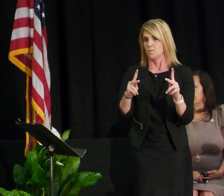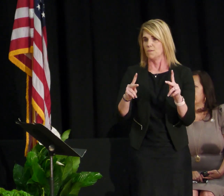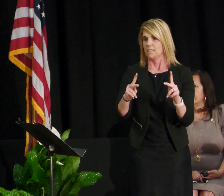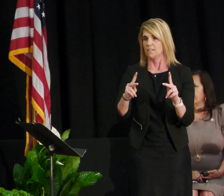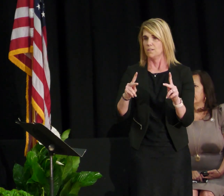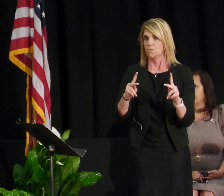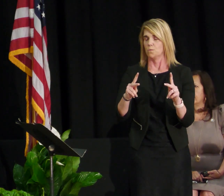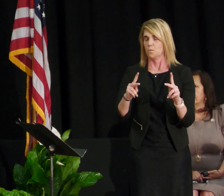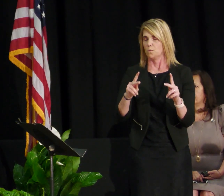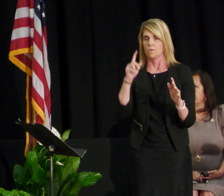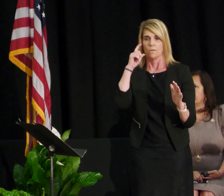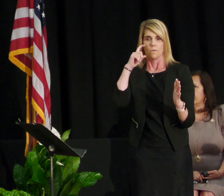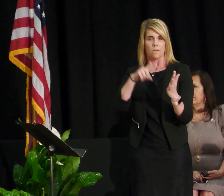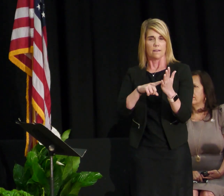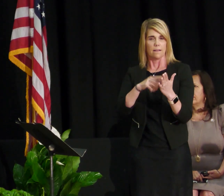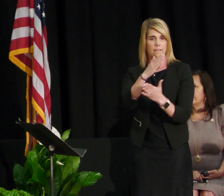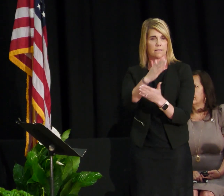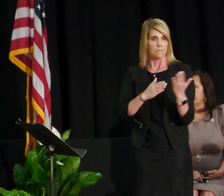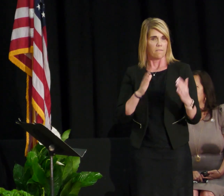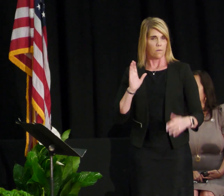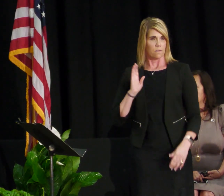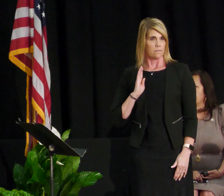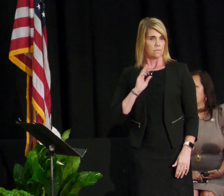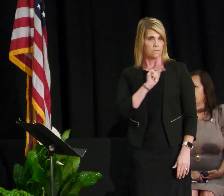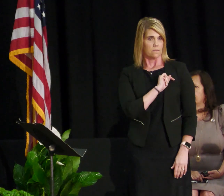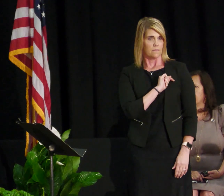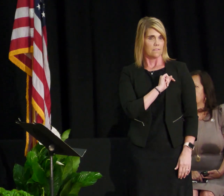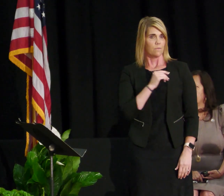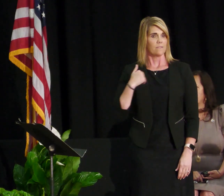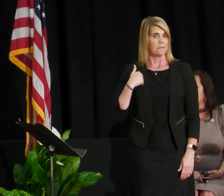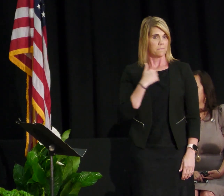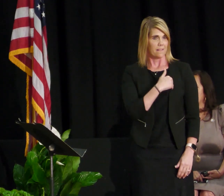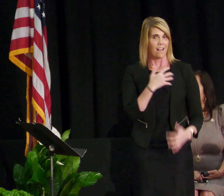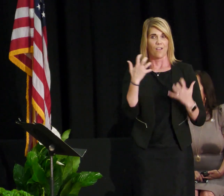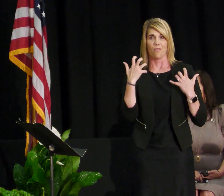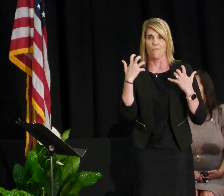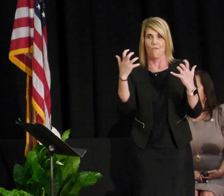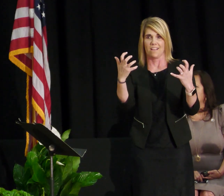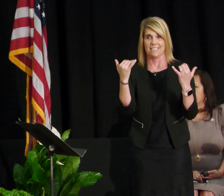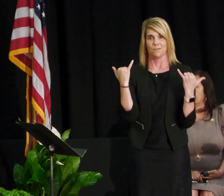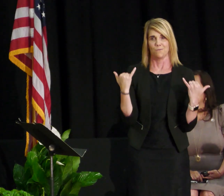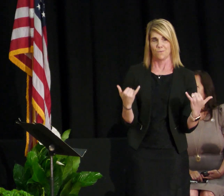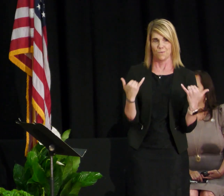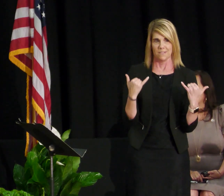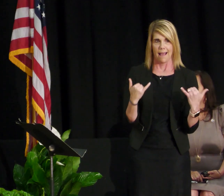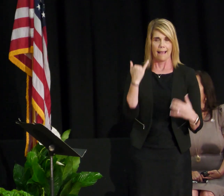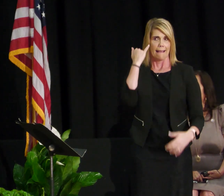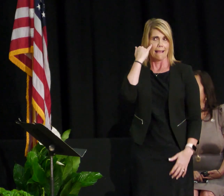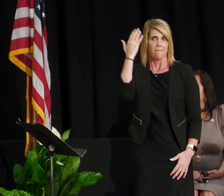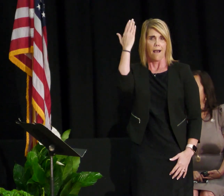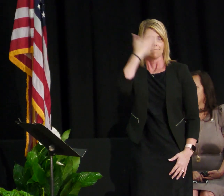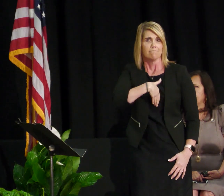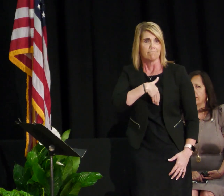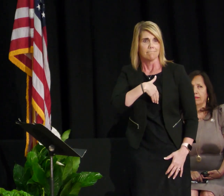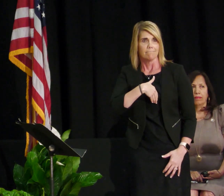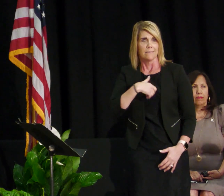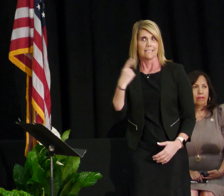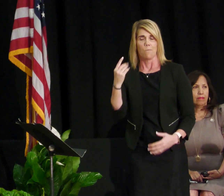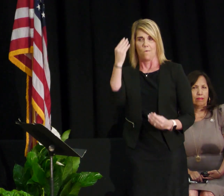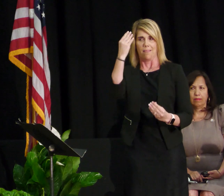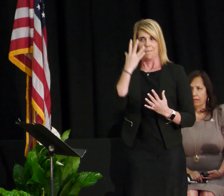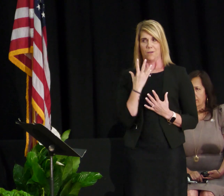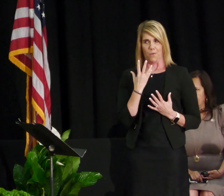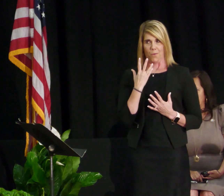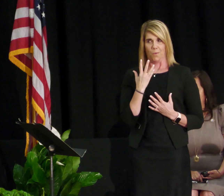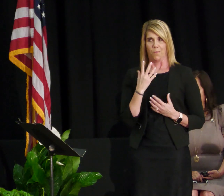Today, I would like the opportunity to recognize some of our Board of Trustees members that are present. And